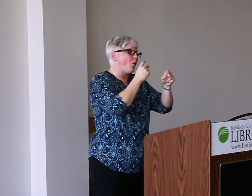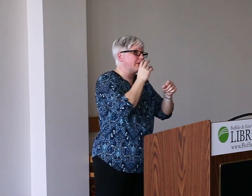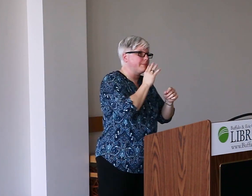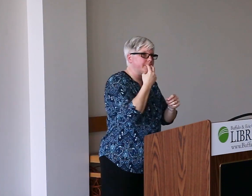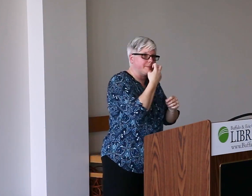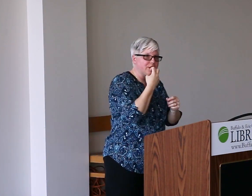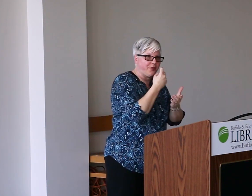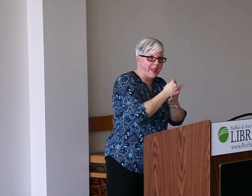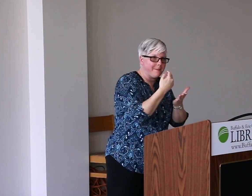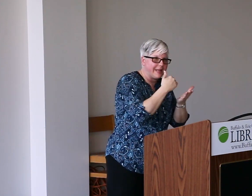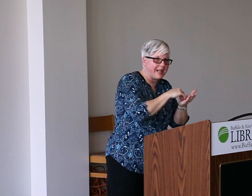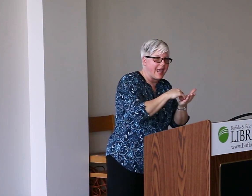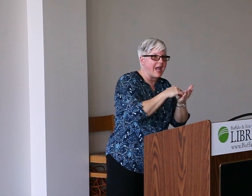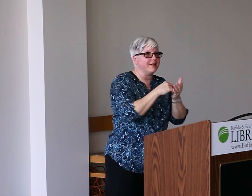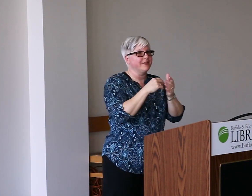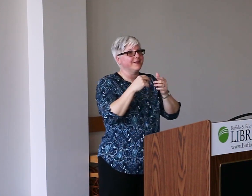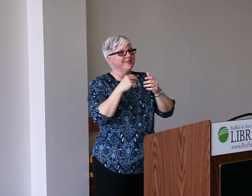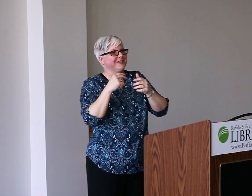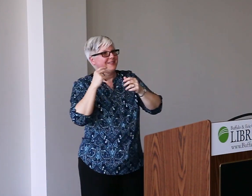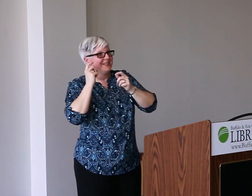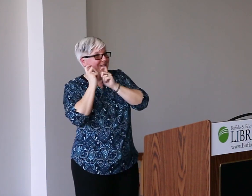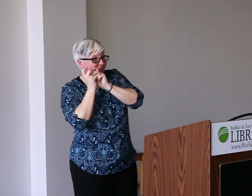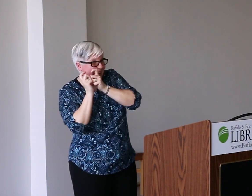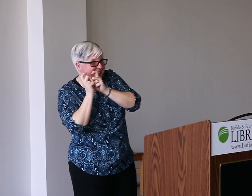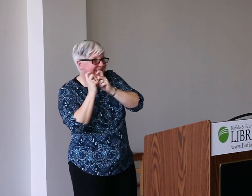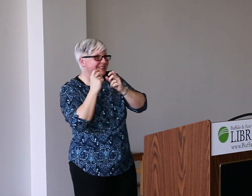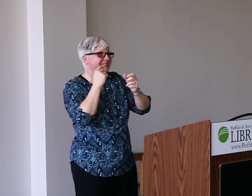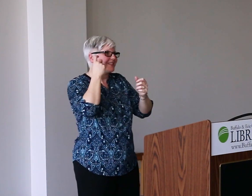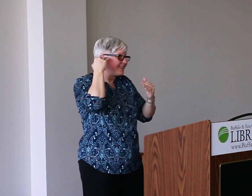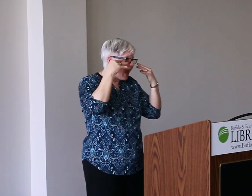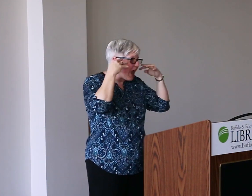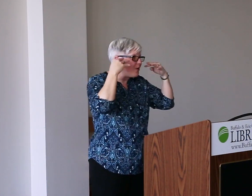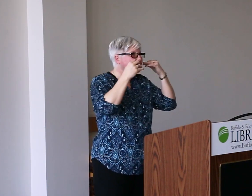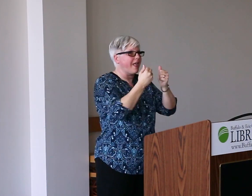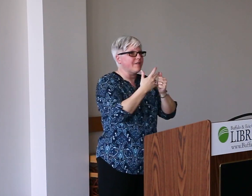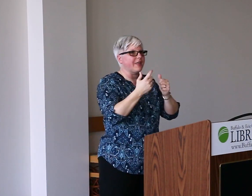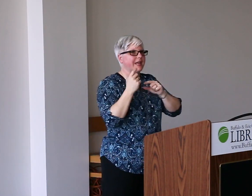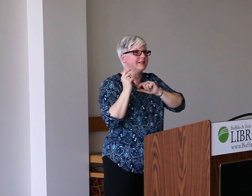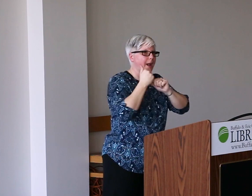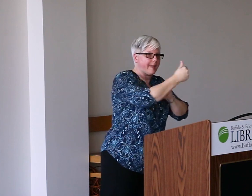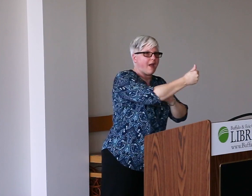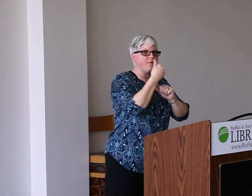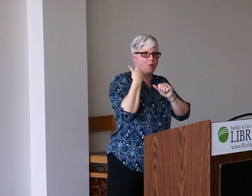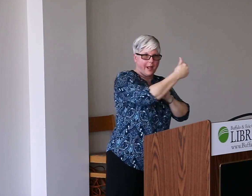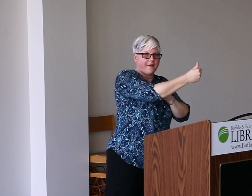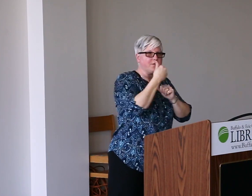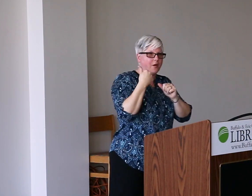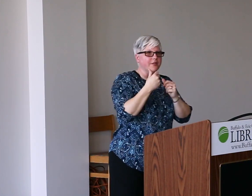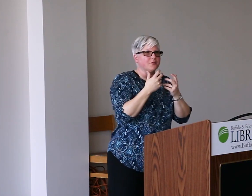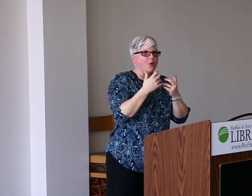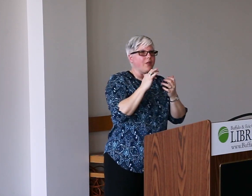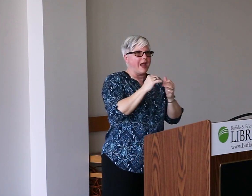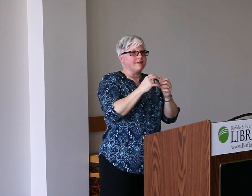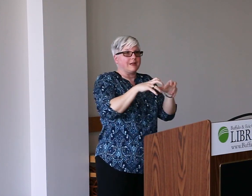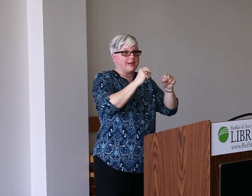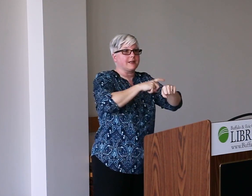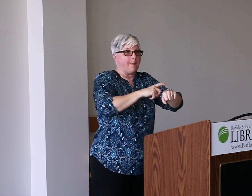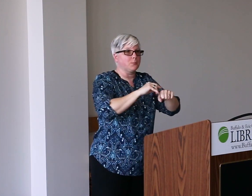adjustments. They have to go to speech therapy all over again, adjust it, see how the sound is. It's back and forth. You're constantly going to